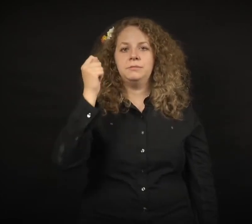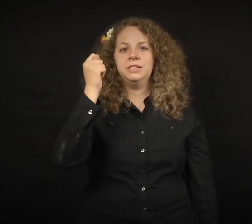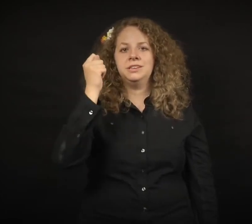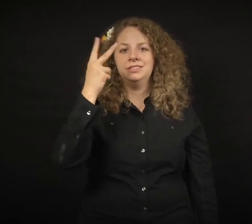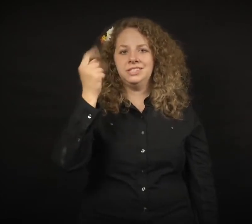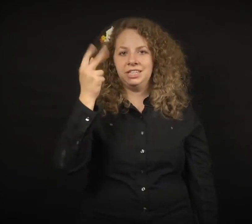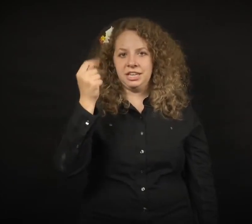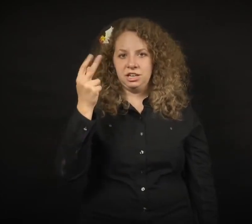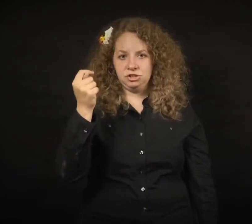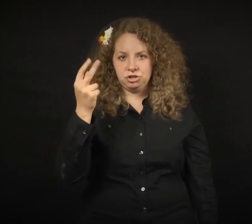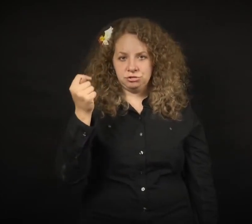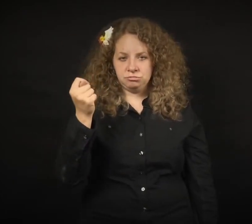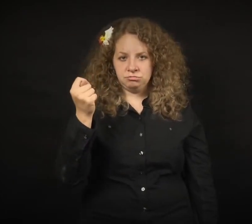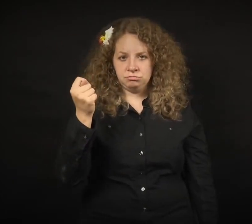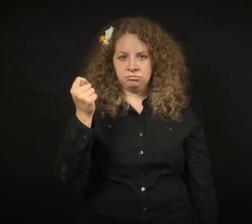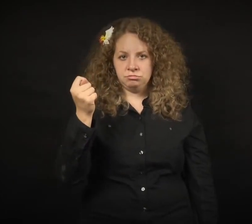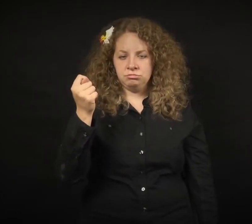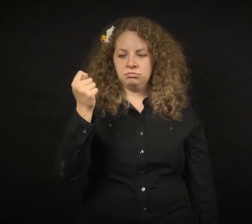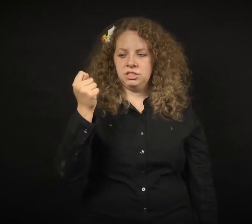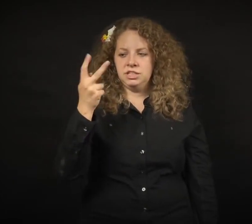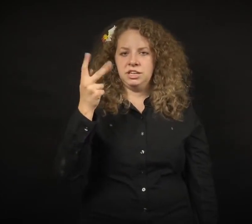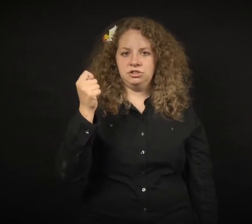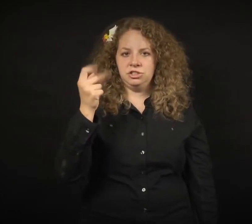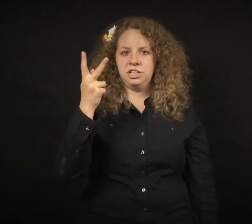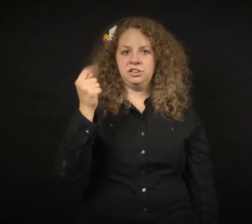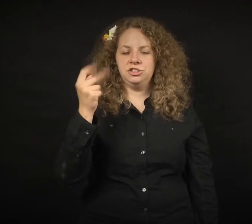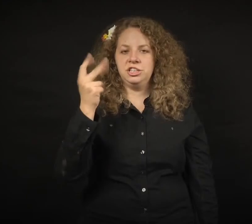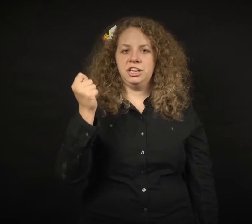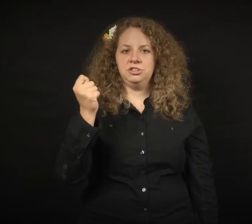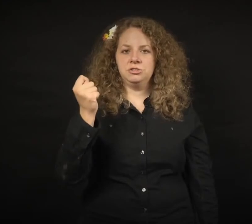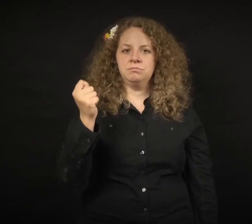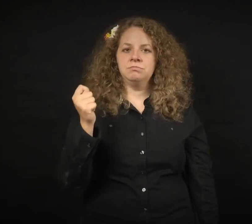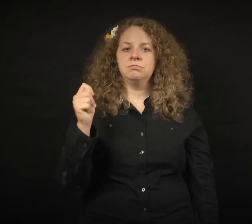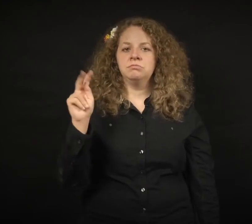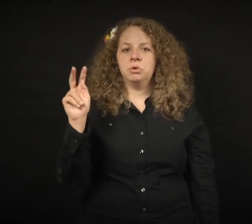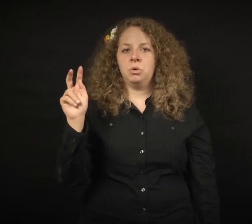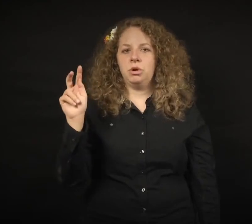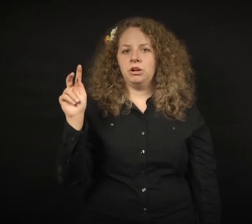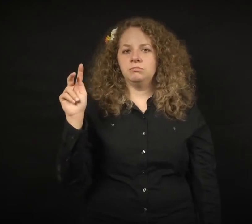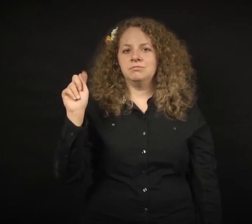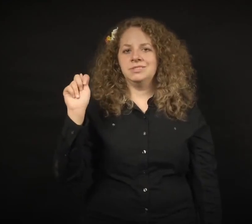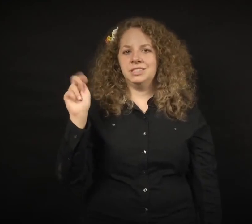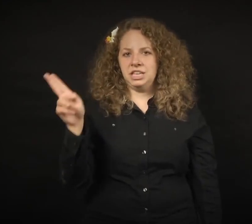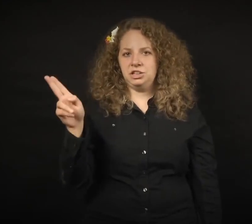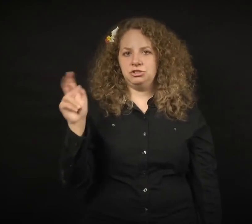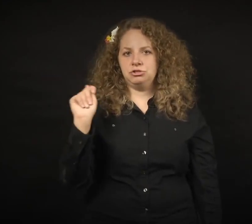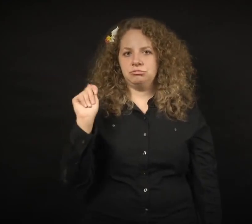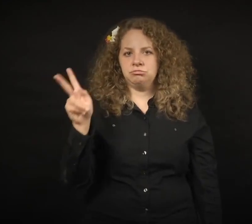be done TH, TH, TH, TH, or TH,